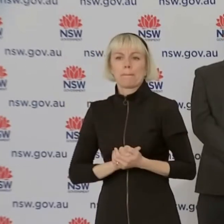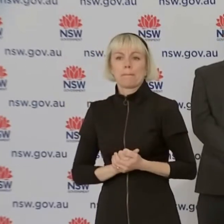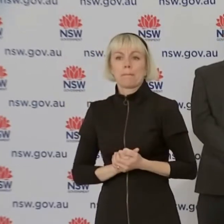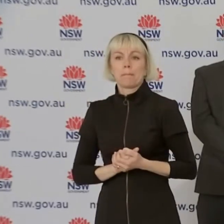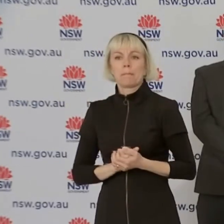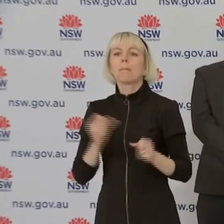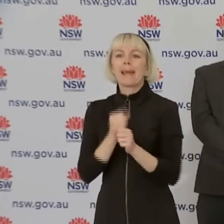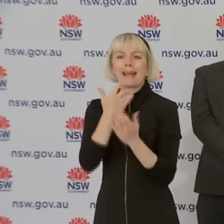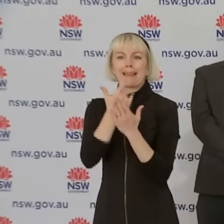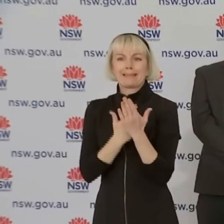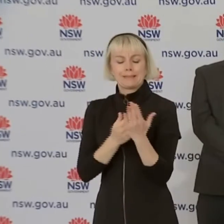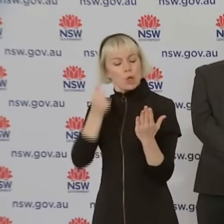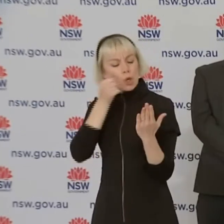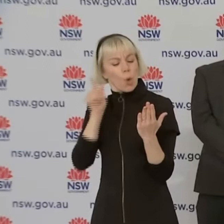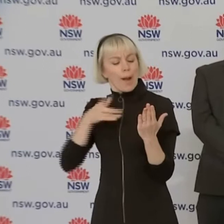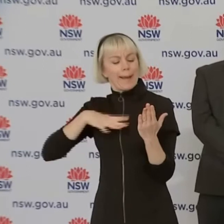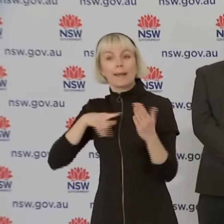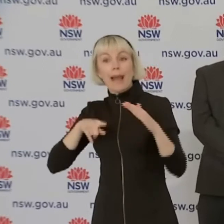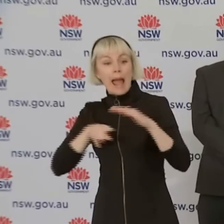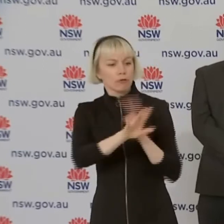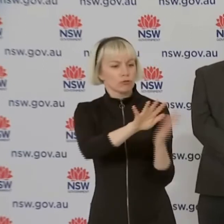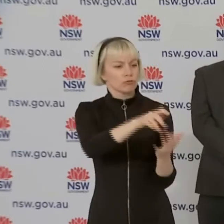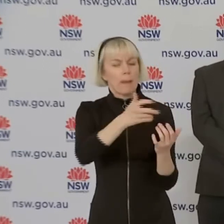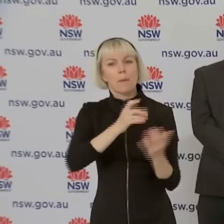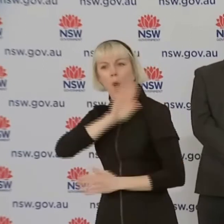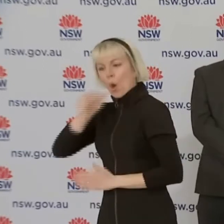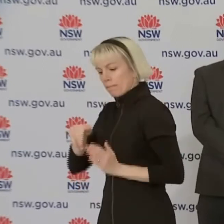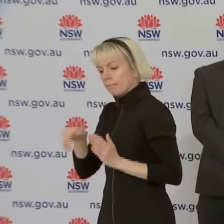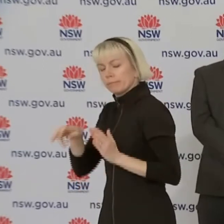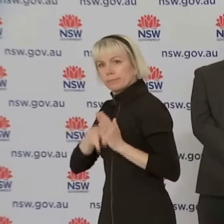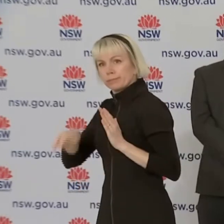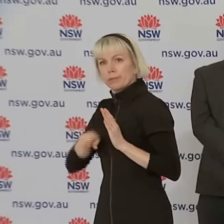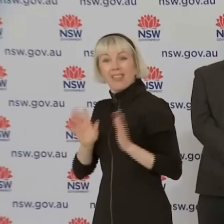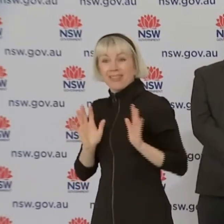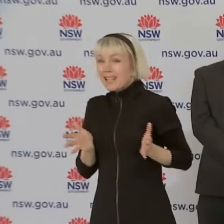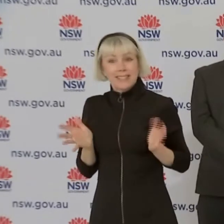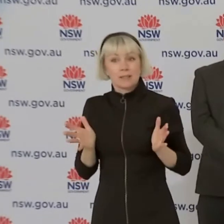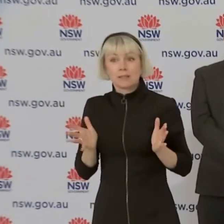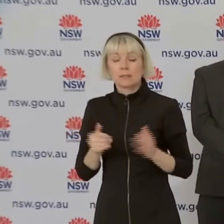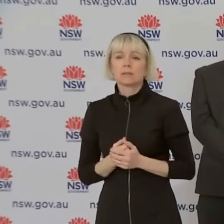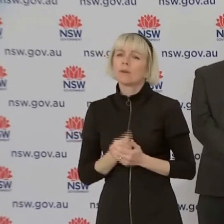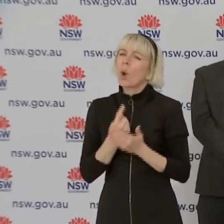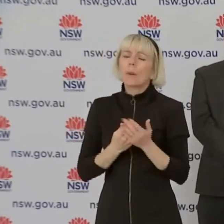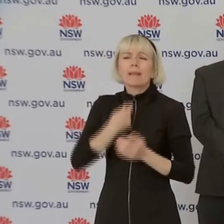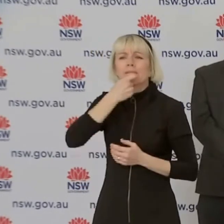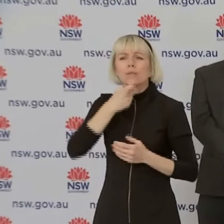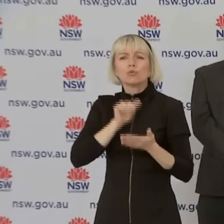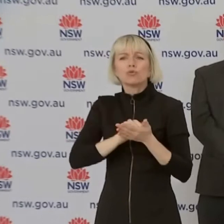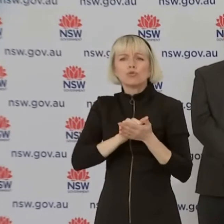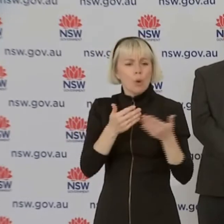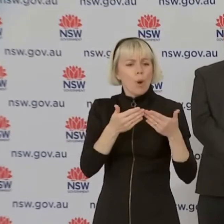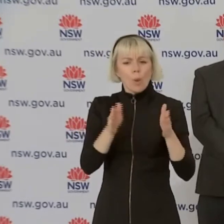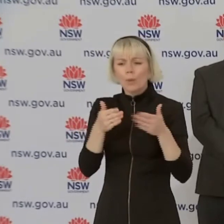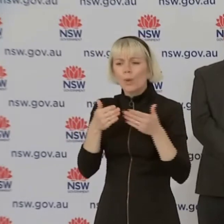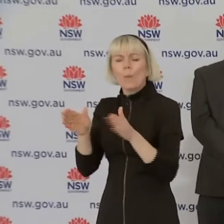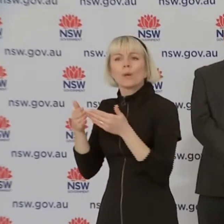purpose. I mean, we've got non-essential retail closed, a very limited list of retail that is open, a very